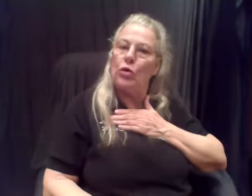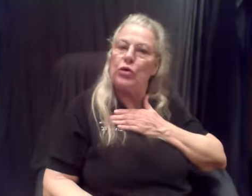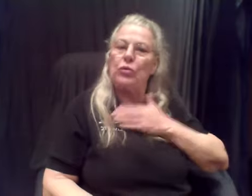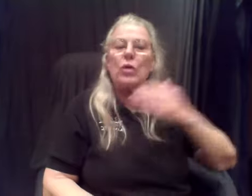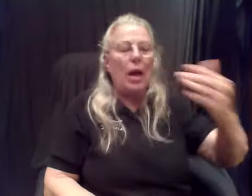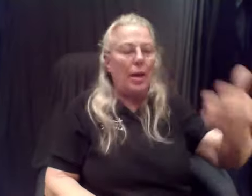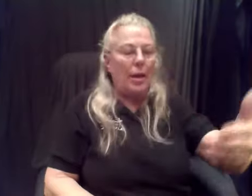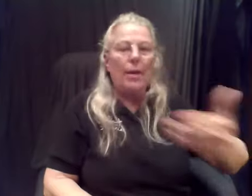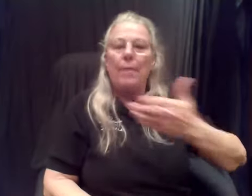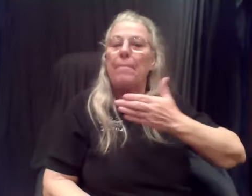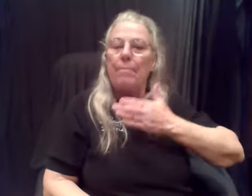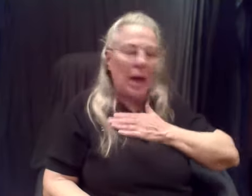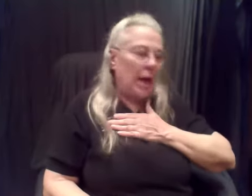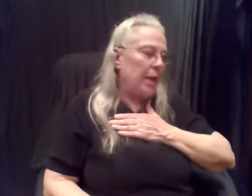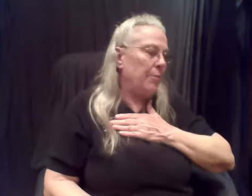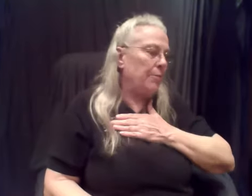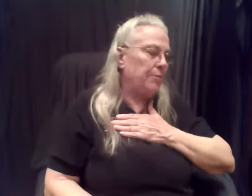you. My.